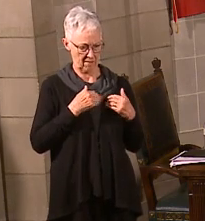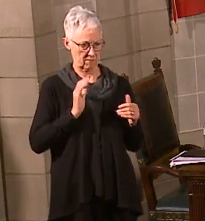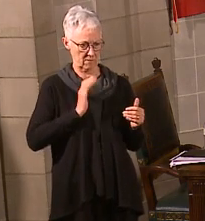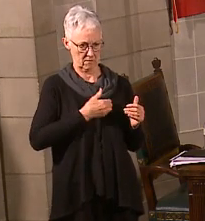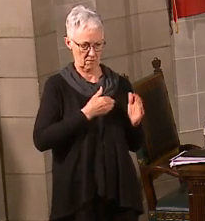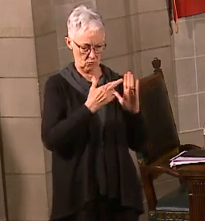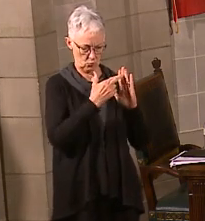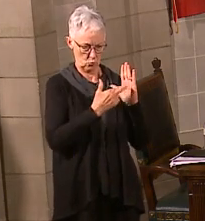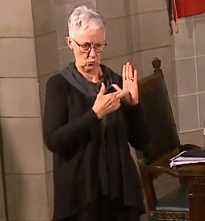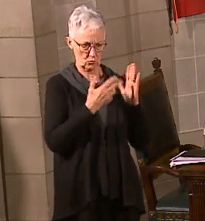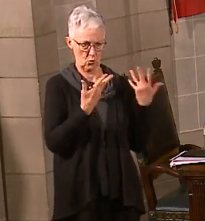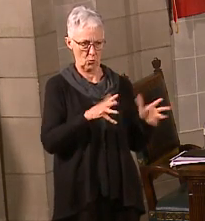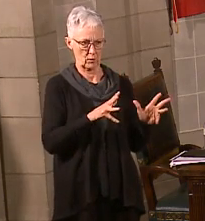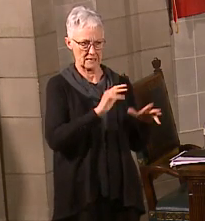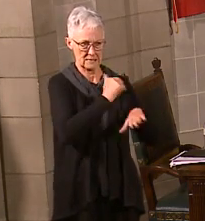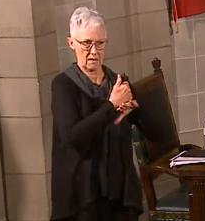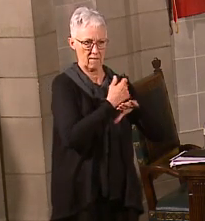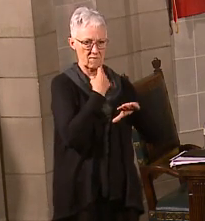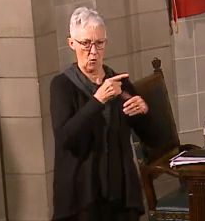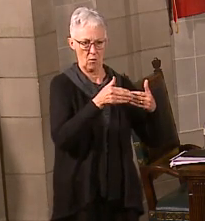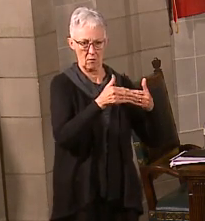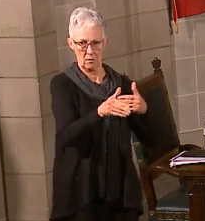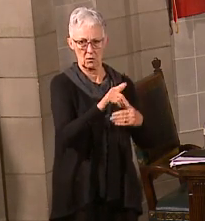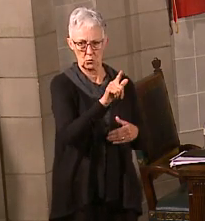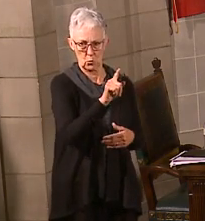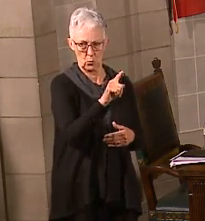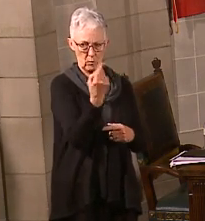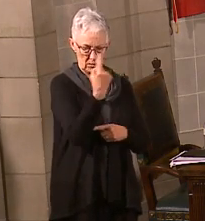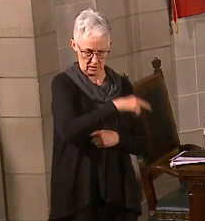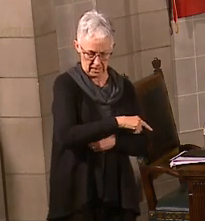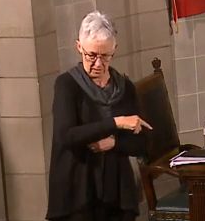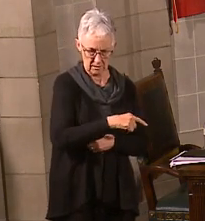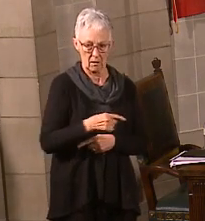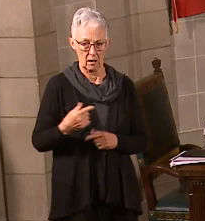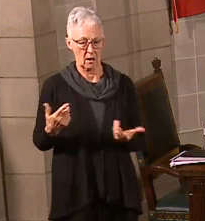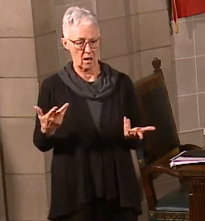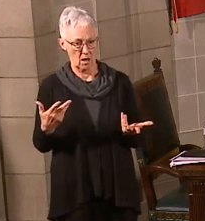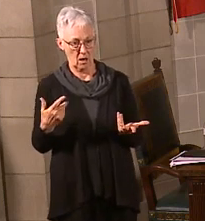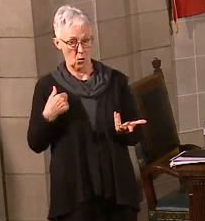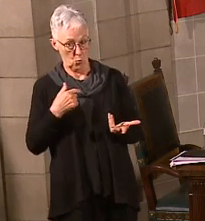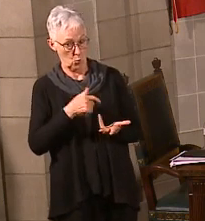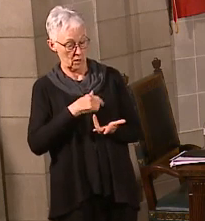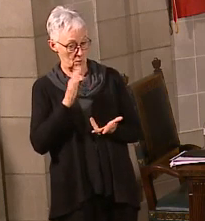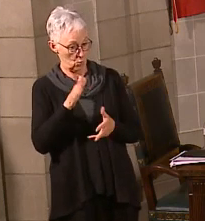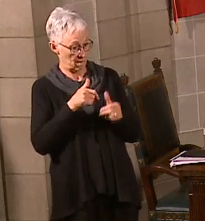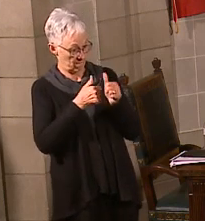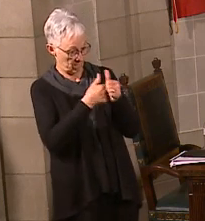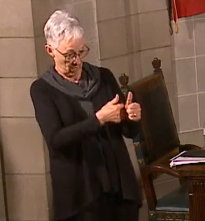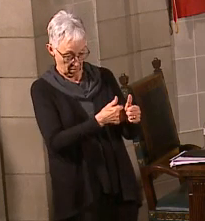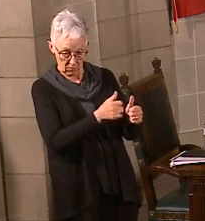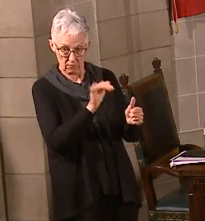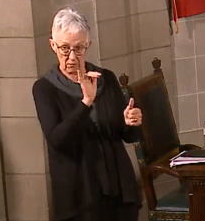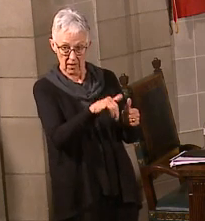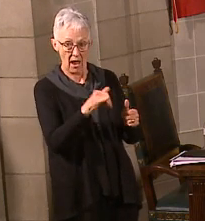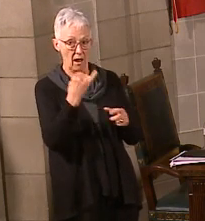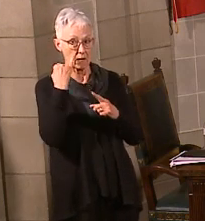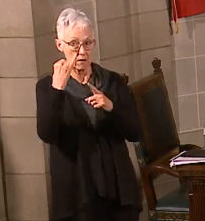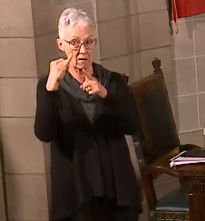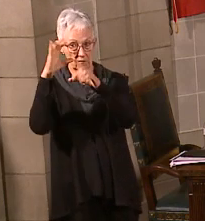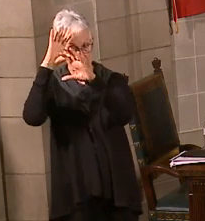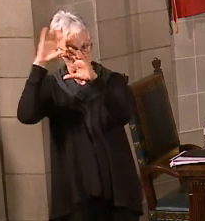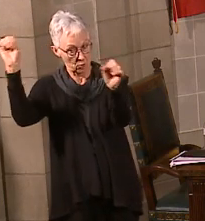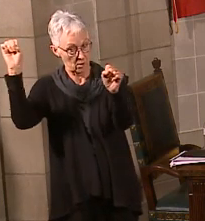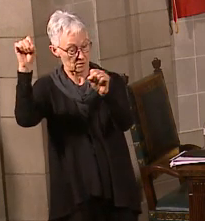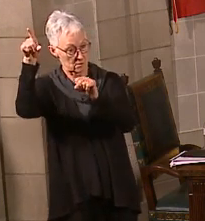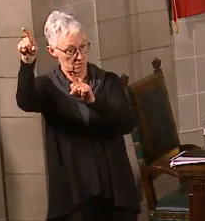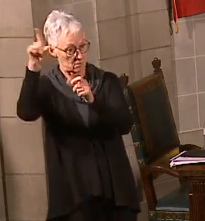Again, when the CDC, for example, came out with guidelines, we've generally tried to follow those guidelines. We've got a plan in place till the end of April. We